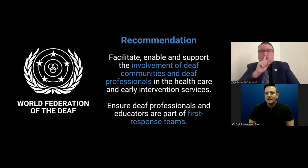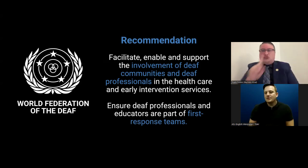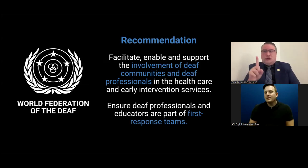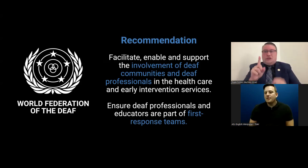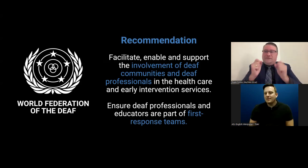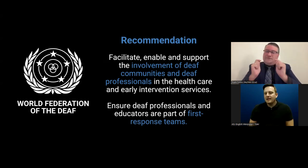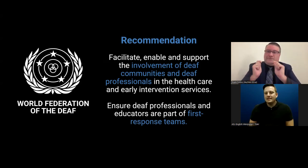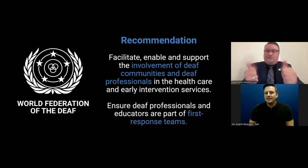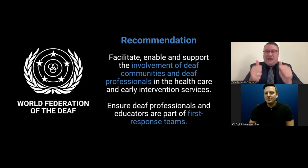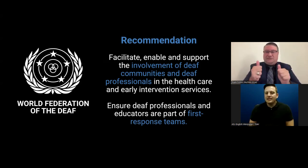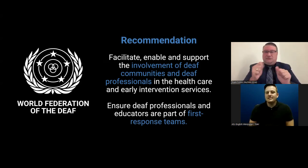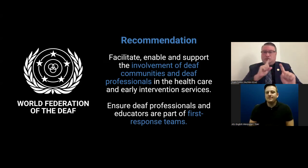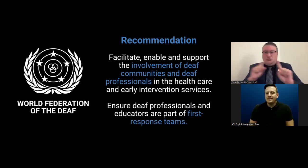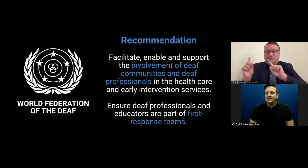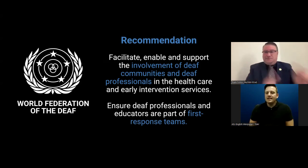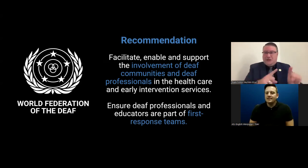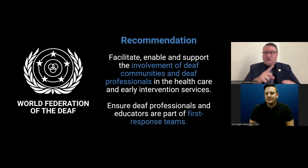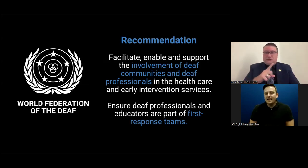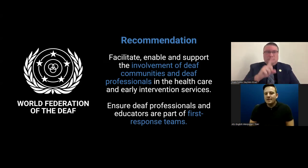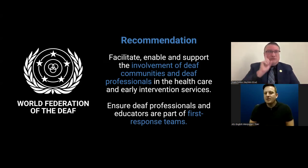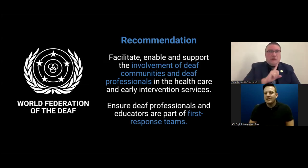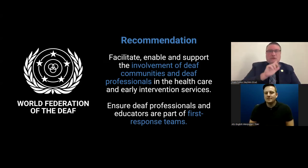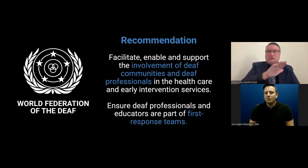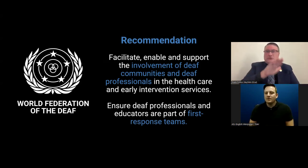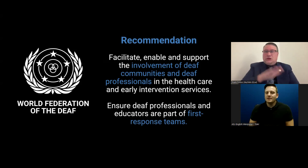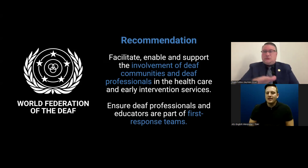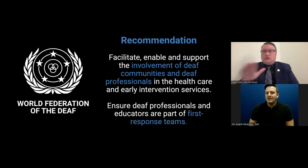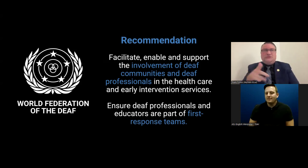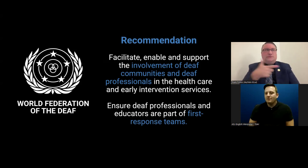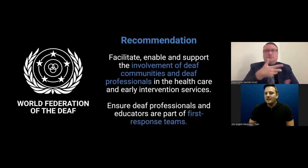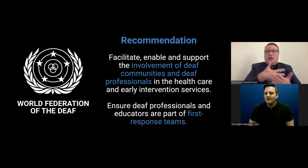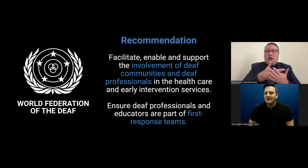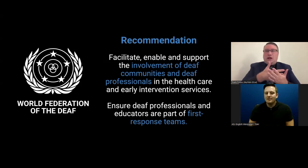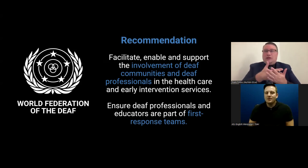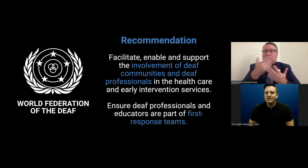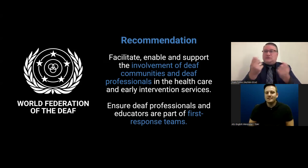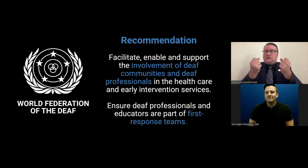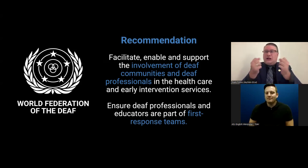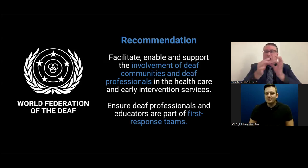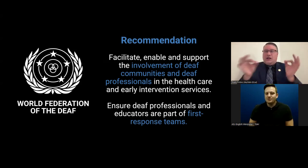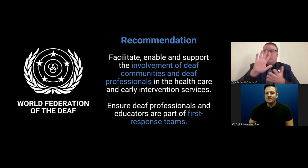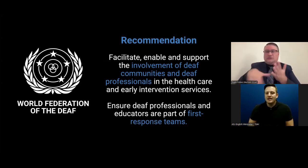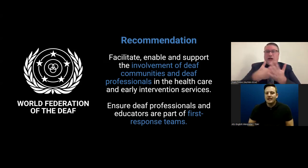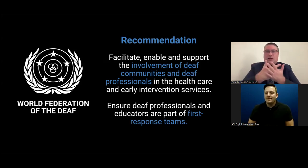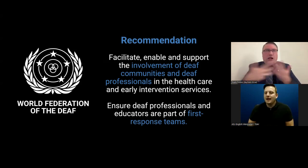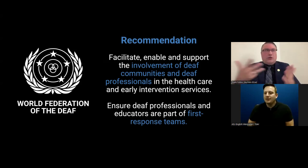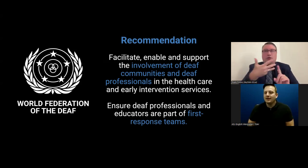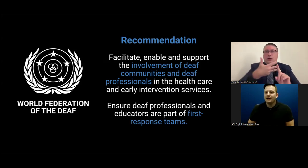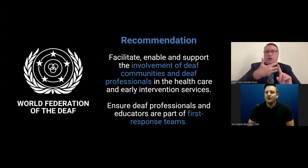So another recommendation is to facilitate, enable, and support the involvement of deaf communities and deaf professionals in healthcare and